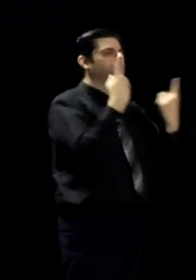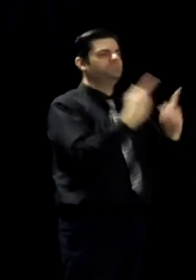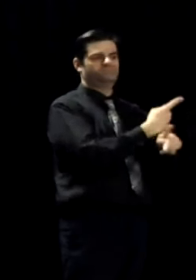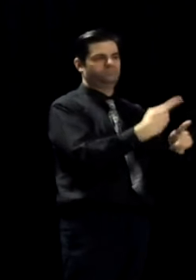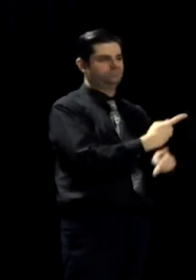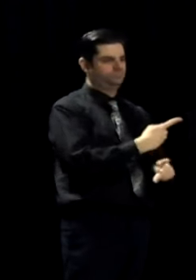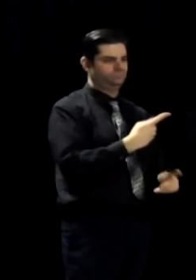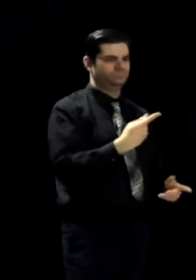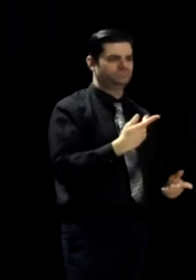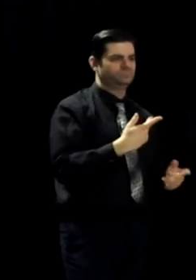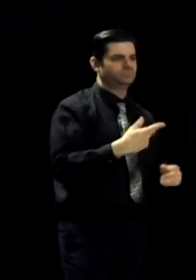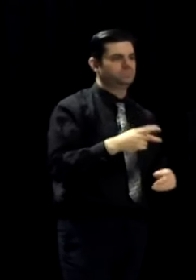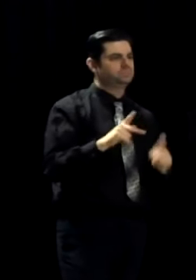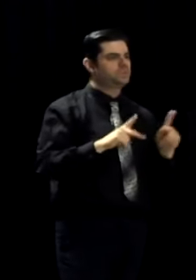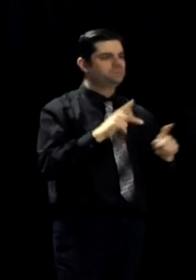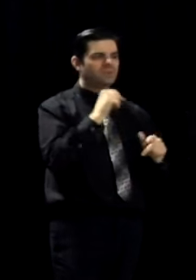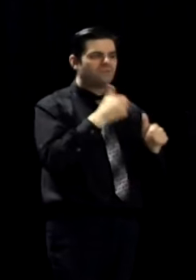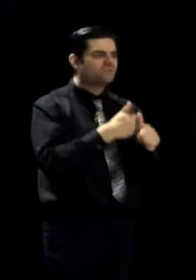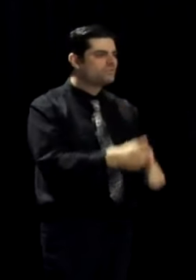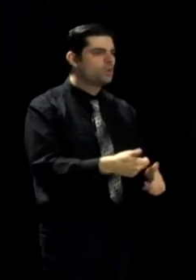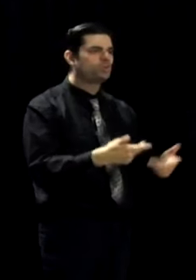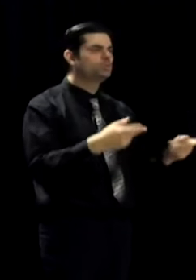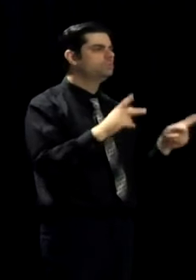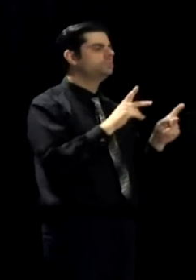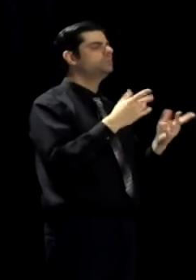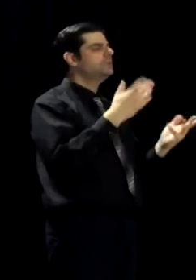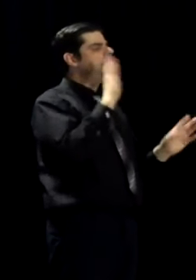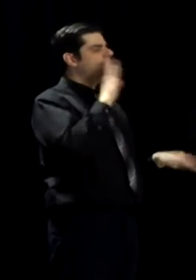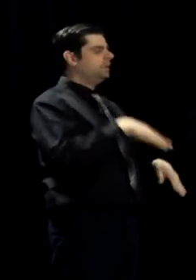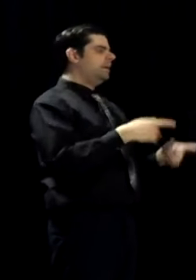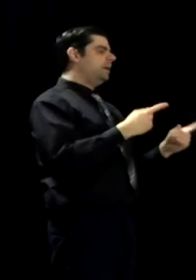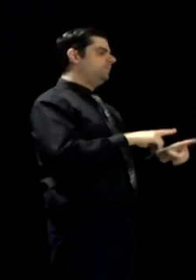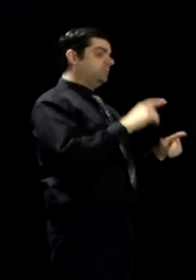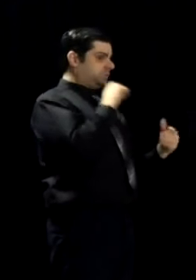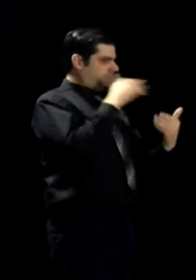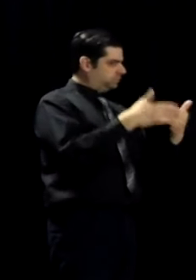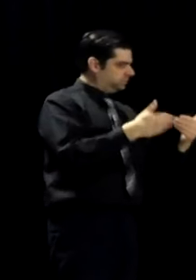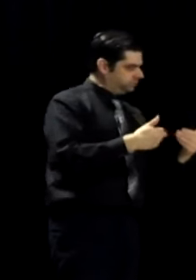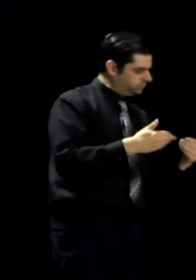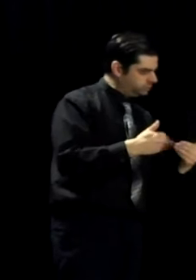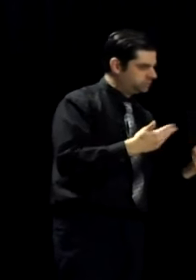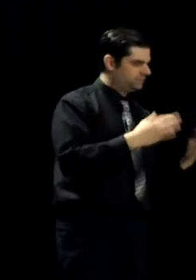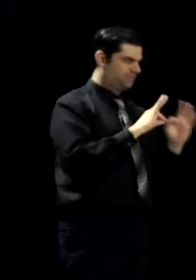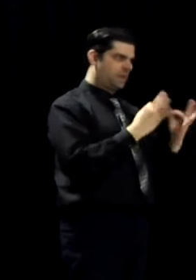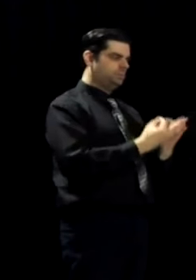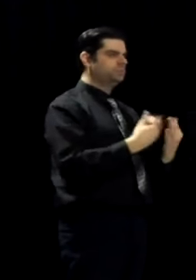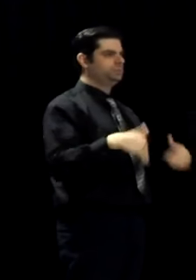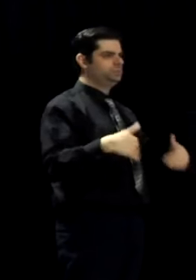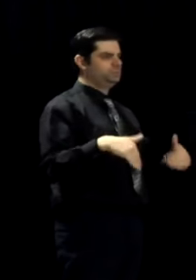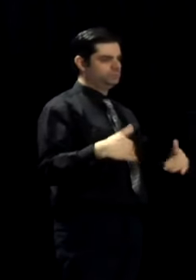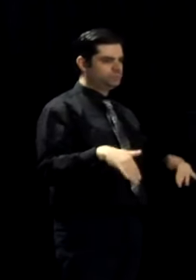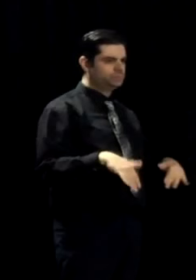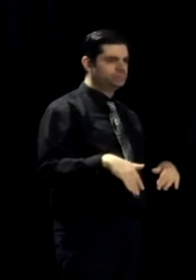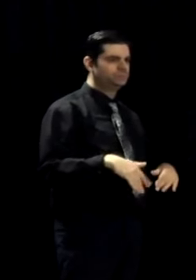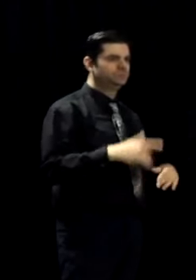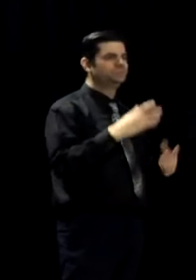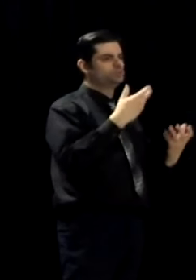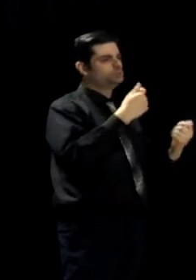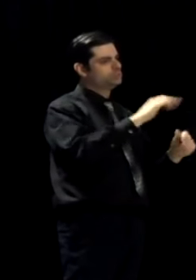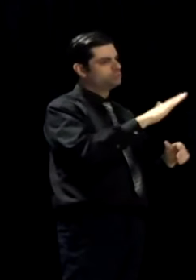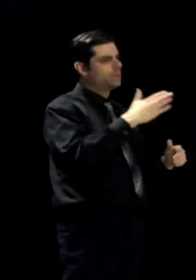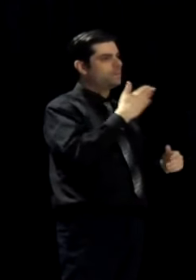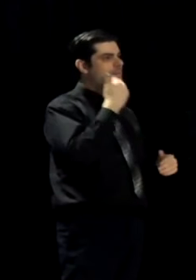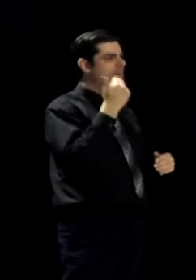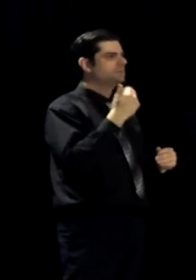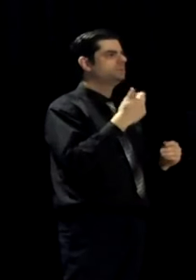to be here to remind the public of, the risks and make sure that everybody's doing their best to mitigate those